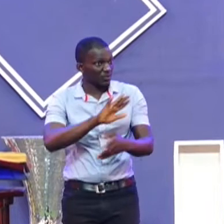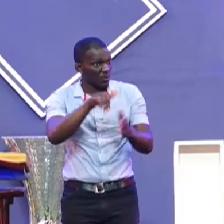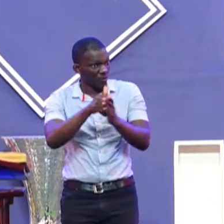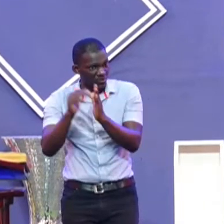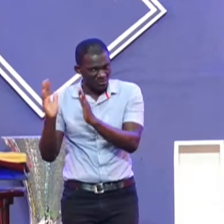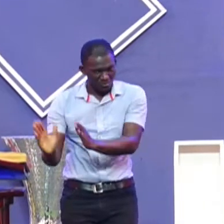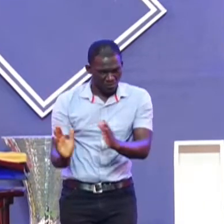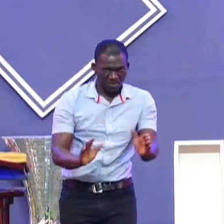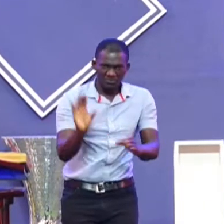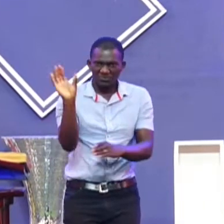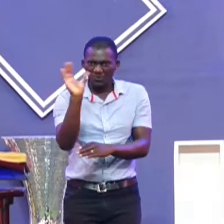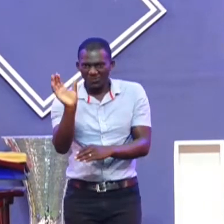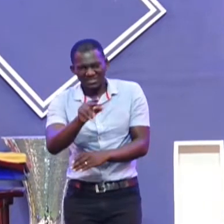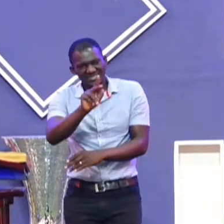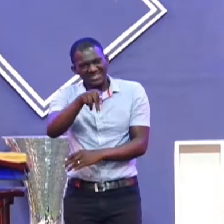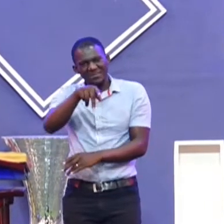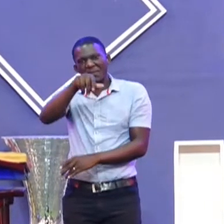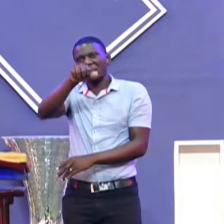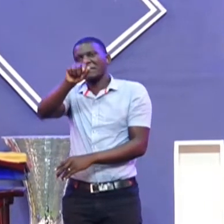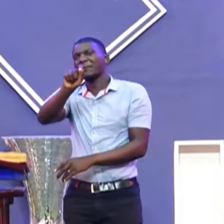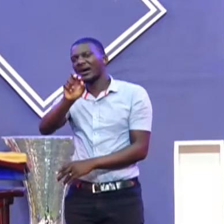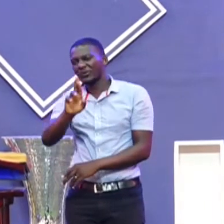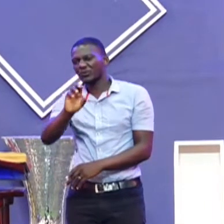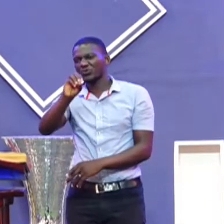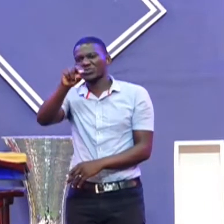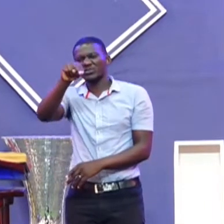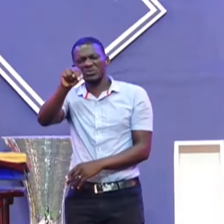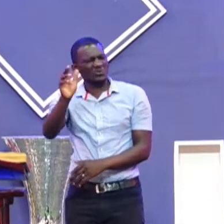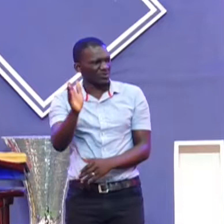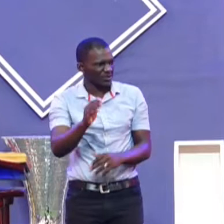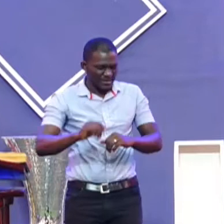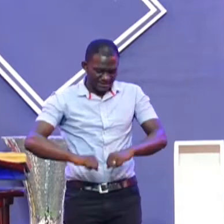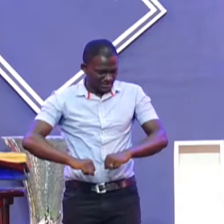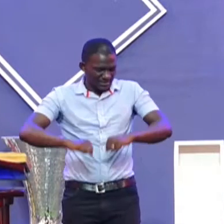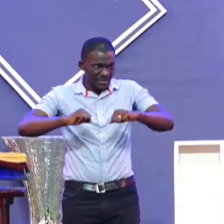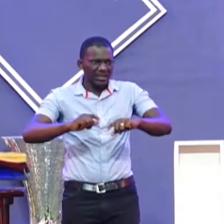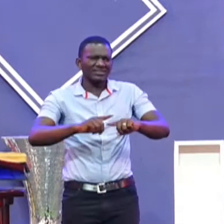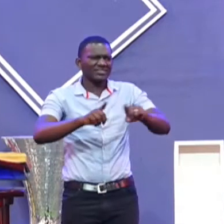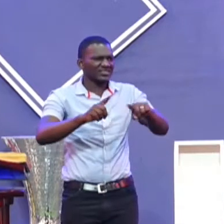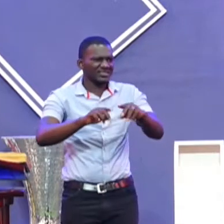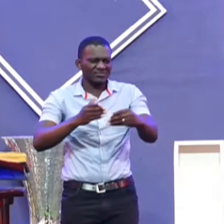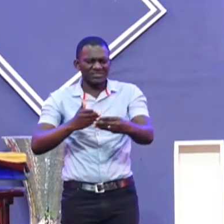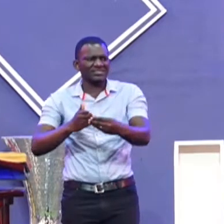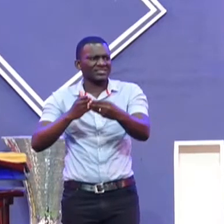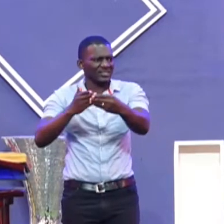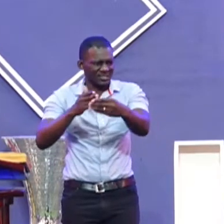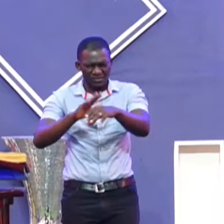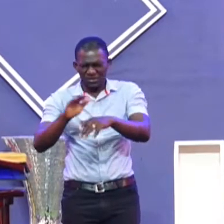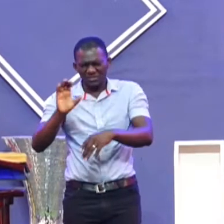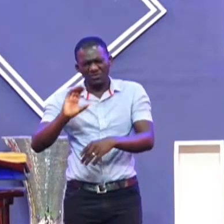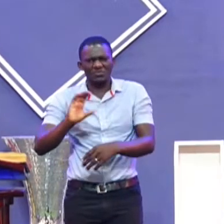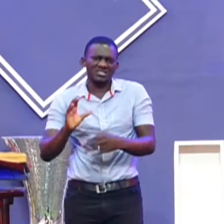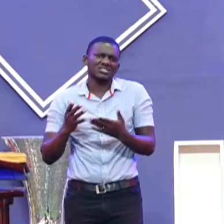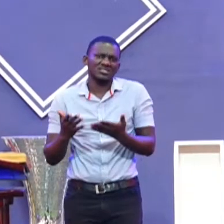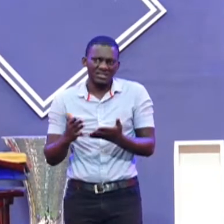nao kuva ku patron chair nabalala. And also the organizers from the patron, the chairperson, and all others.